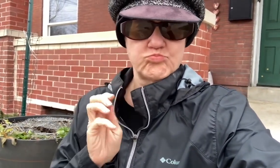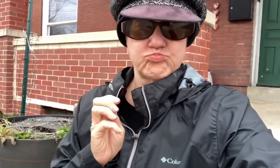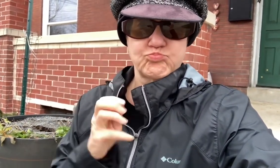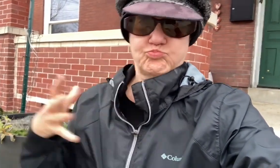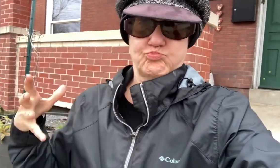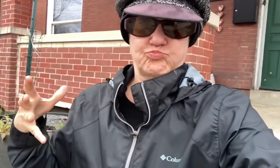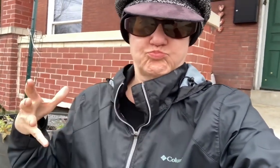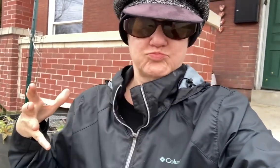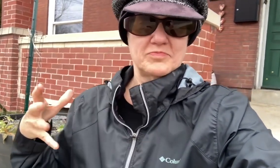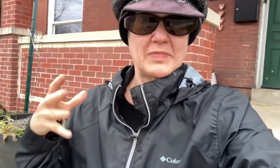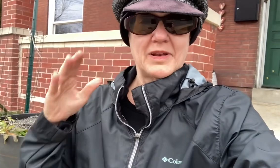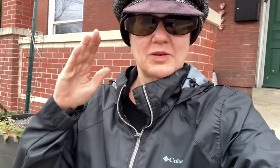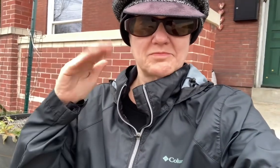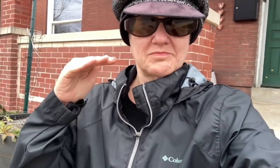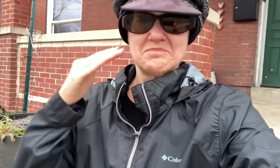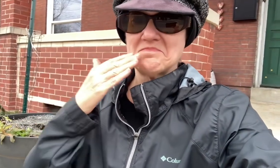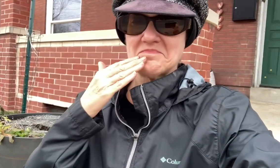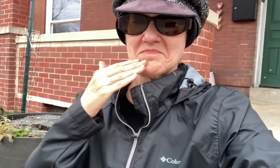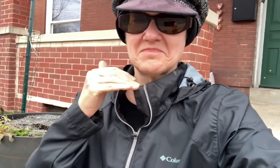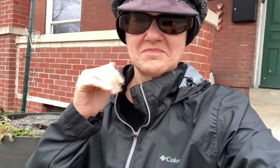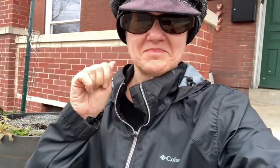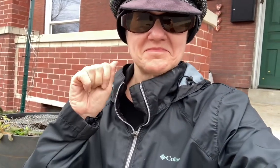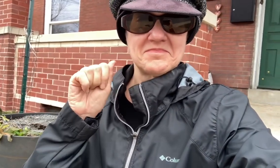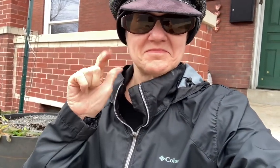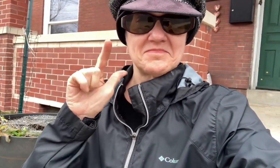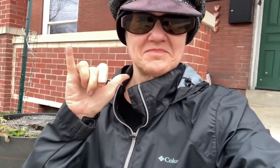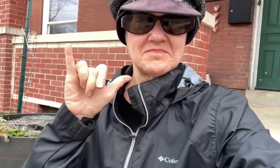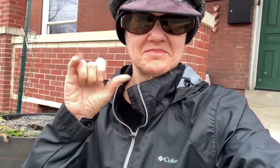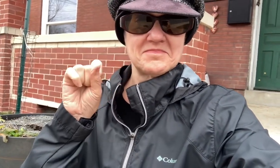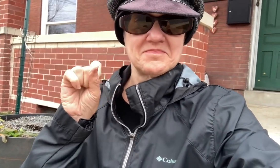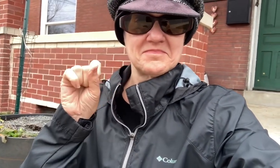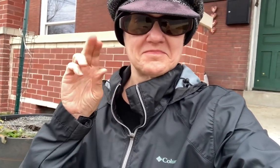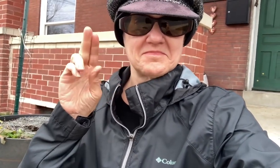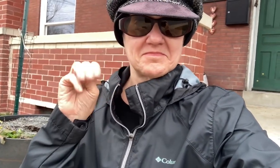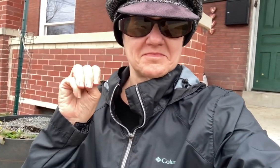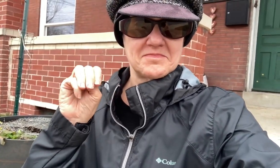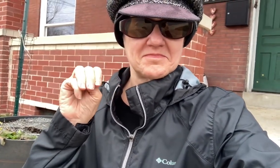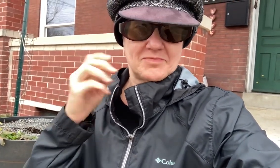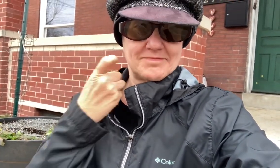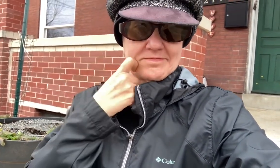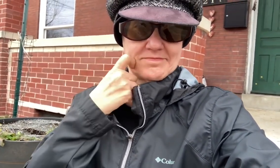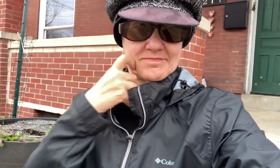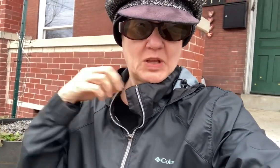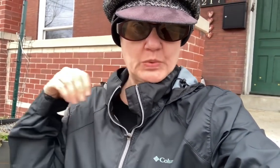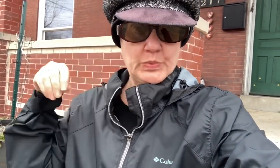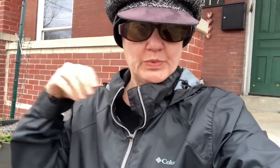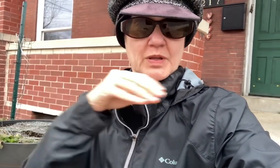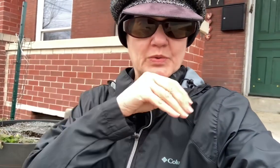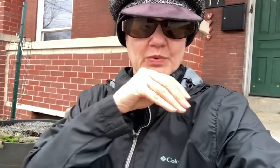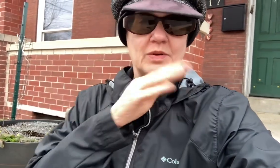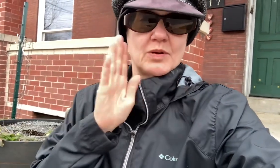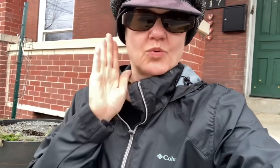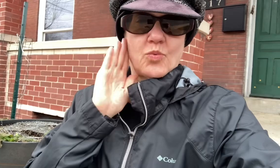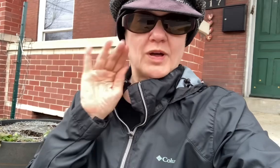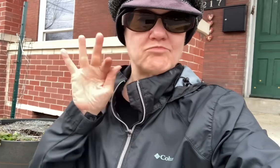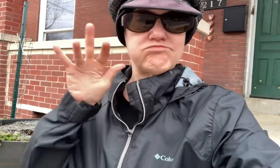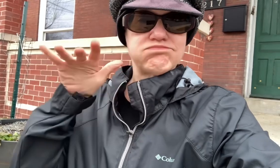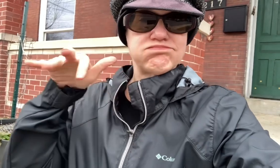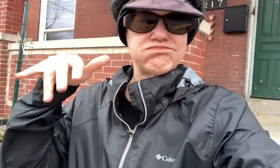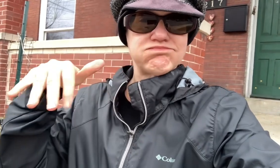gonna explode. And hopefully the sweet alyssum that we sowed in here recently, it's